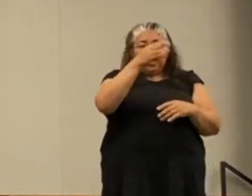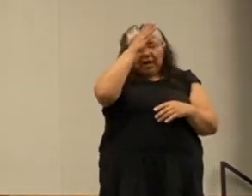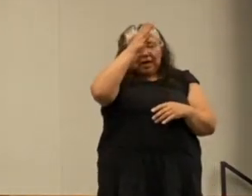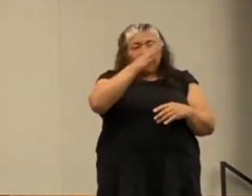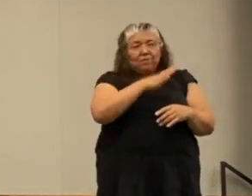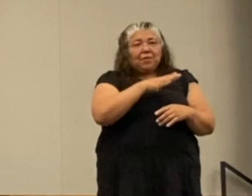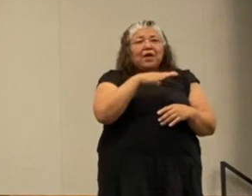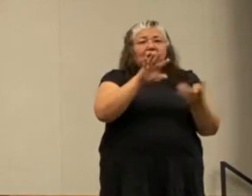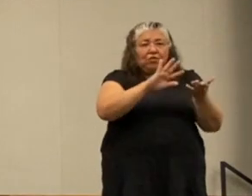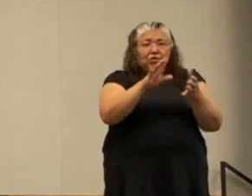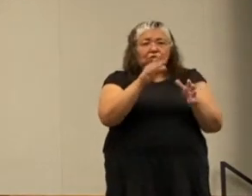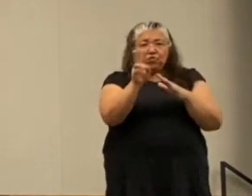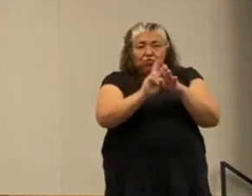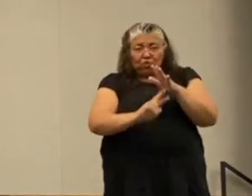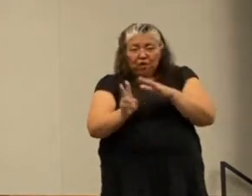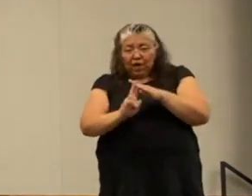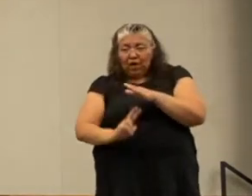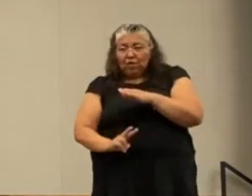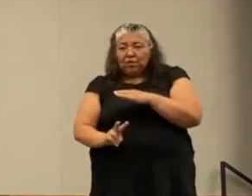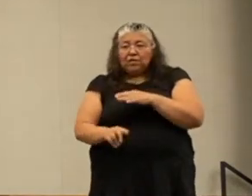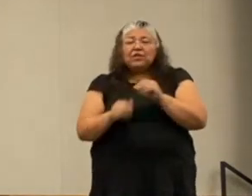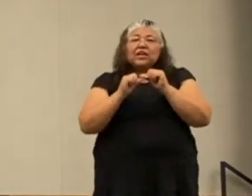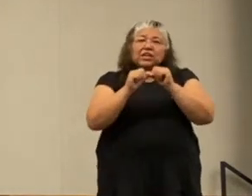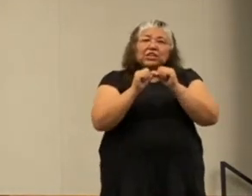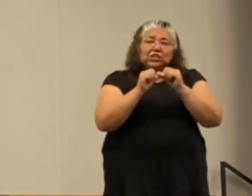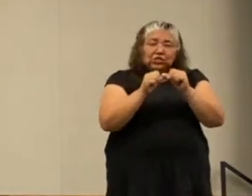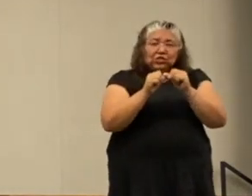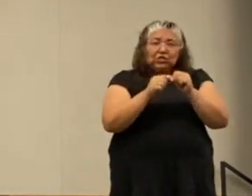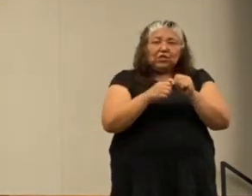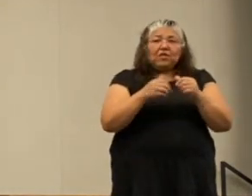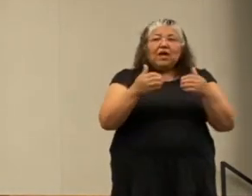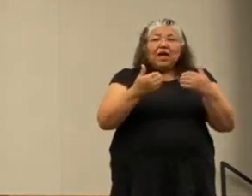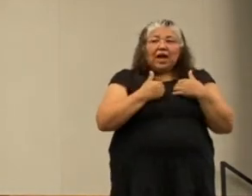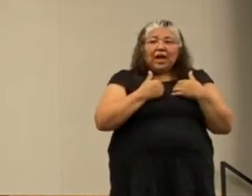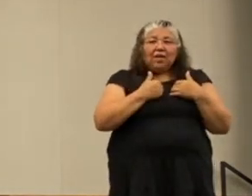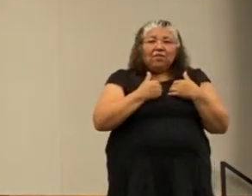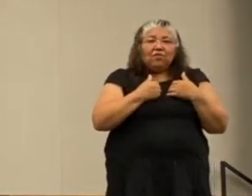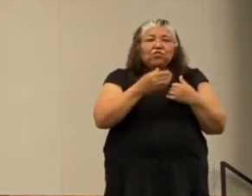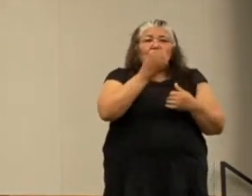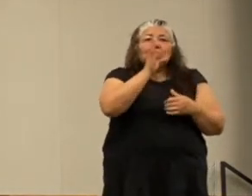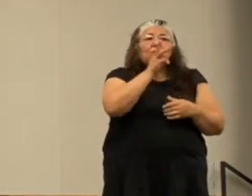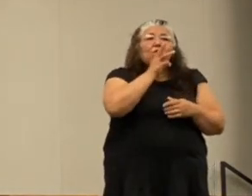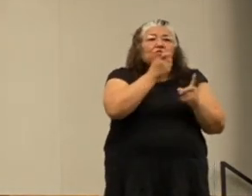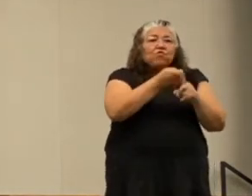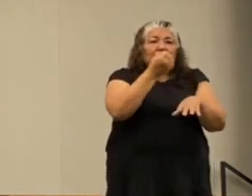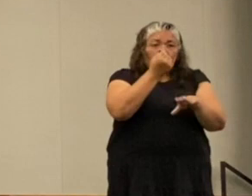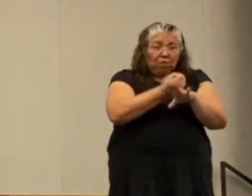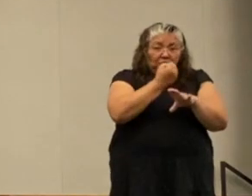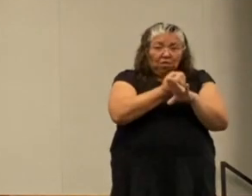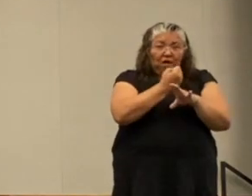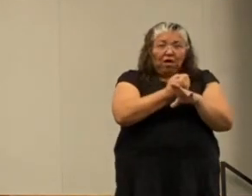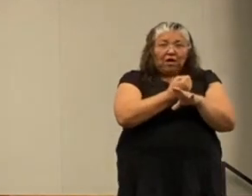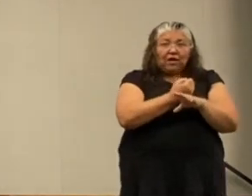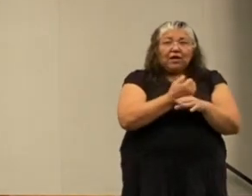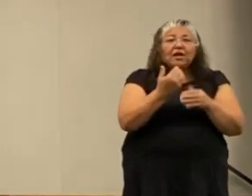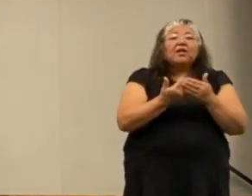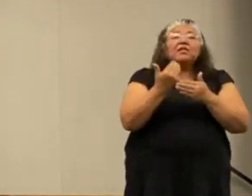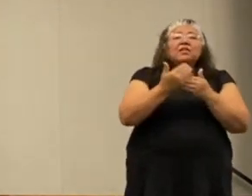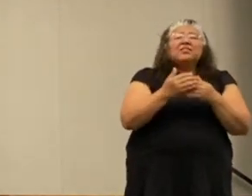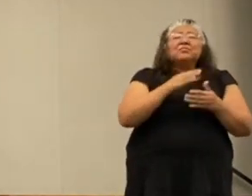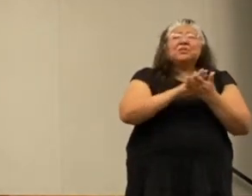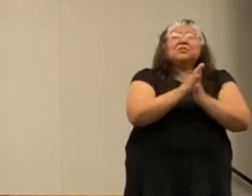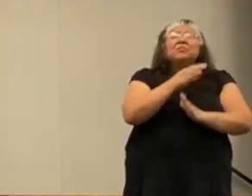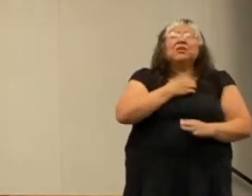They continue on their walk. They receive drinking water from a rock. They start to get